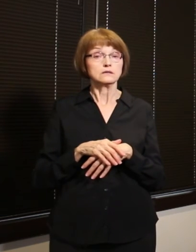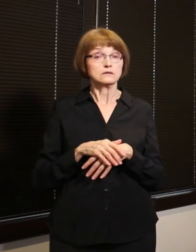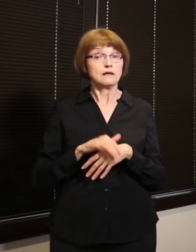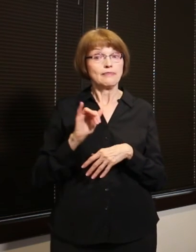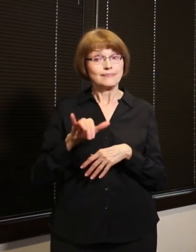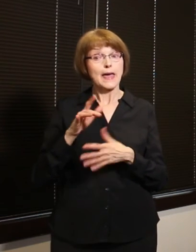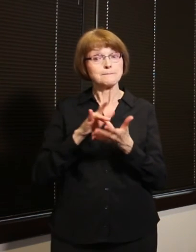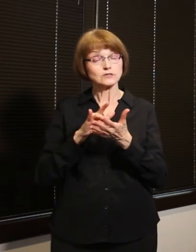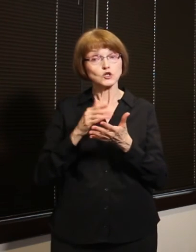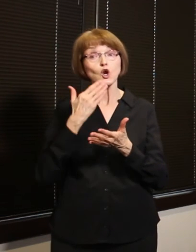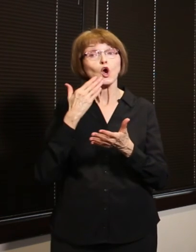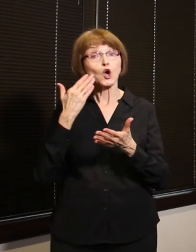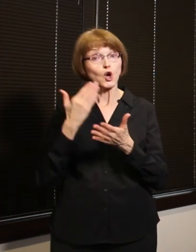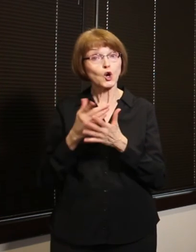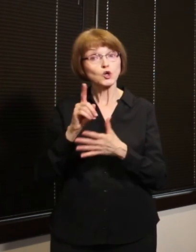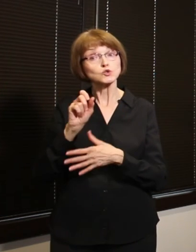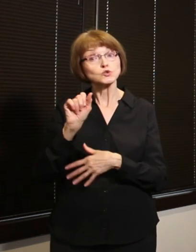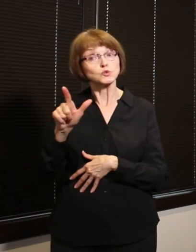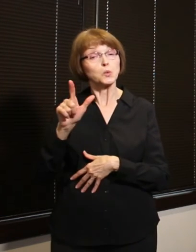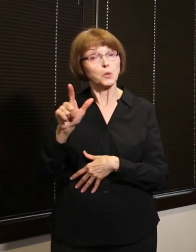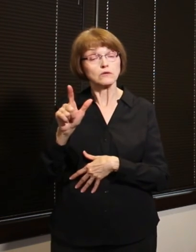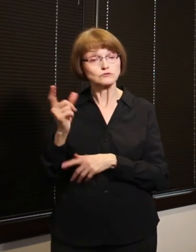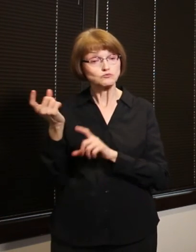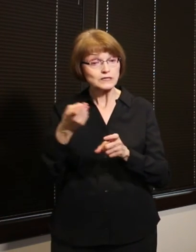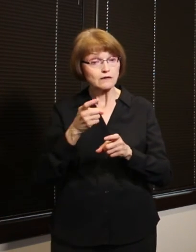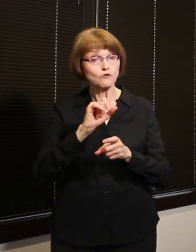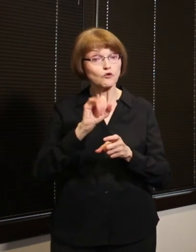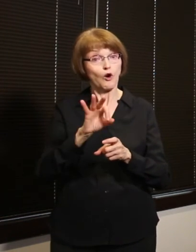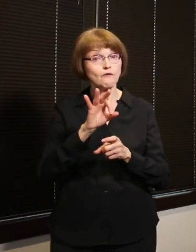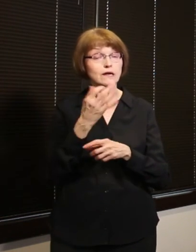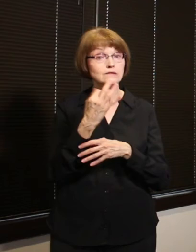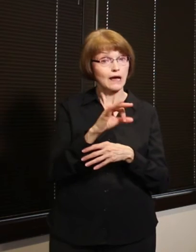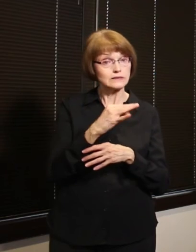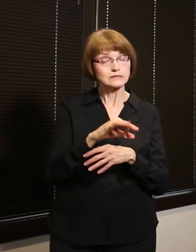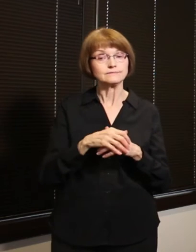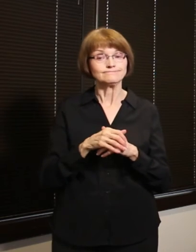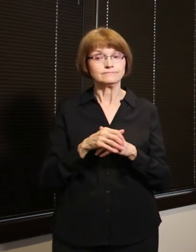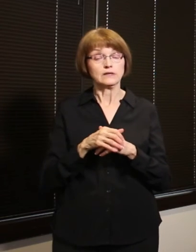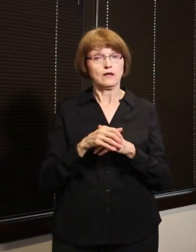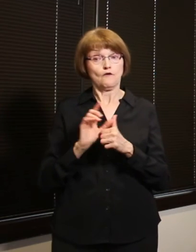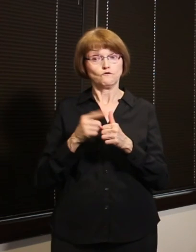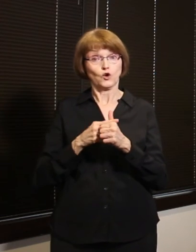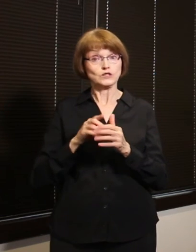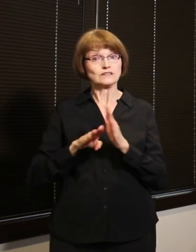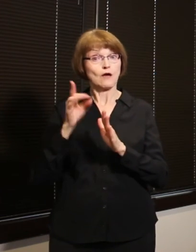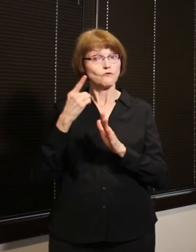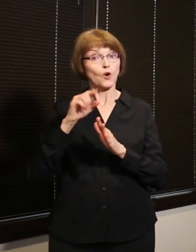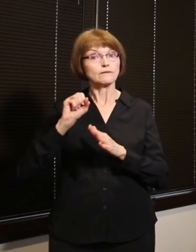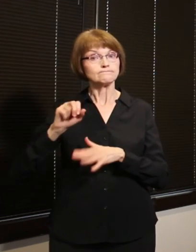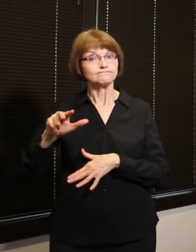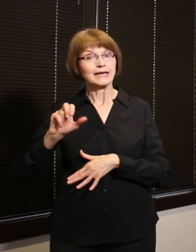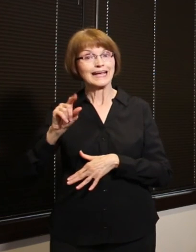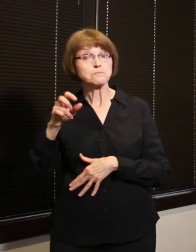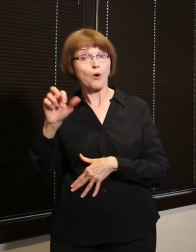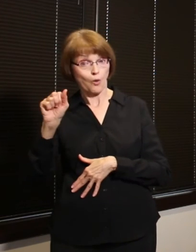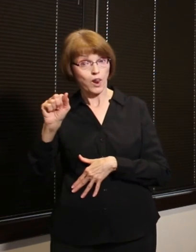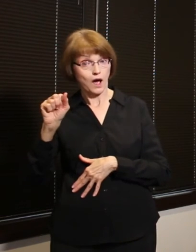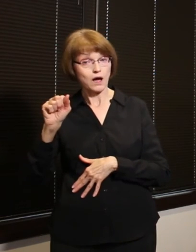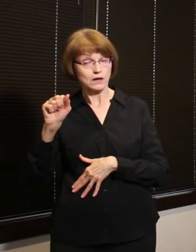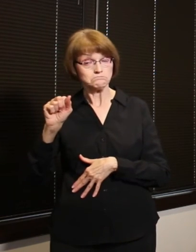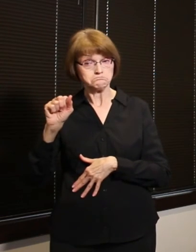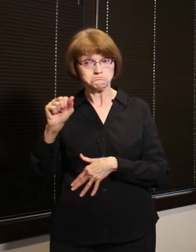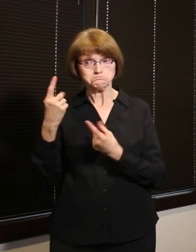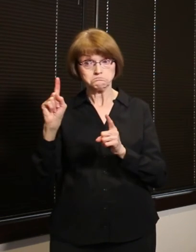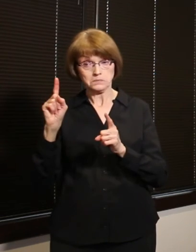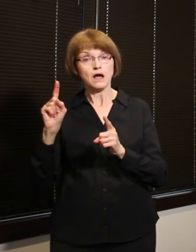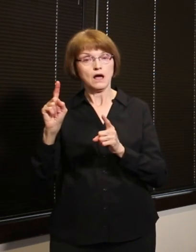tool for treating COVID patients. Was originally developed to treat Ebola patients, and then was brought off the shelf to see if it worked